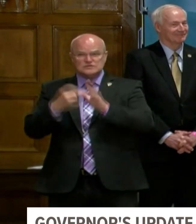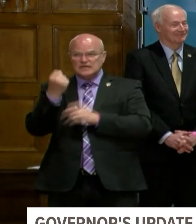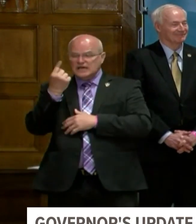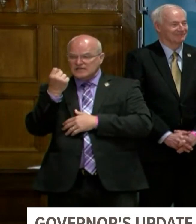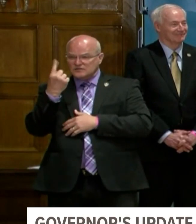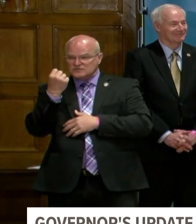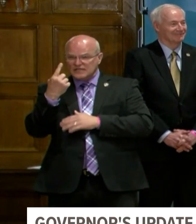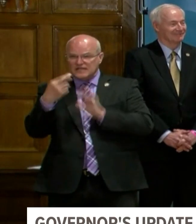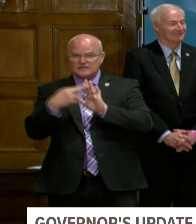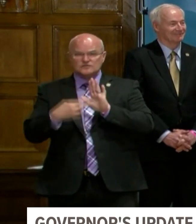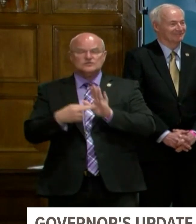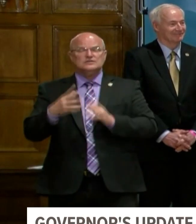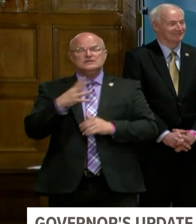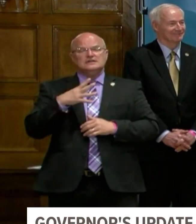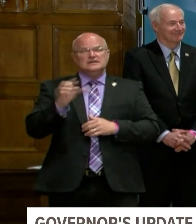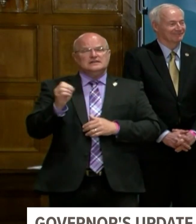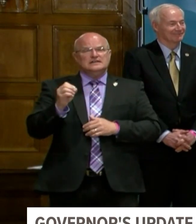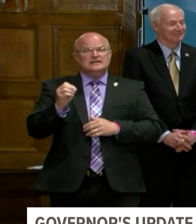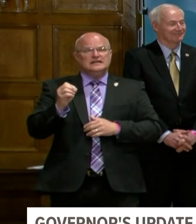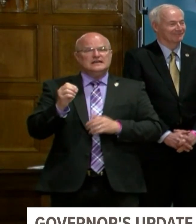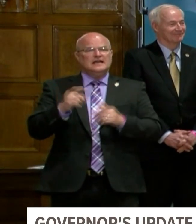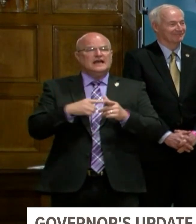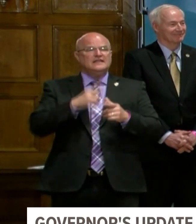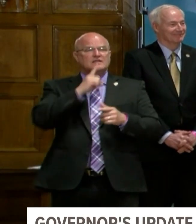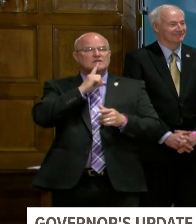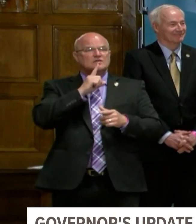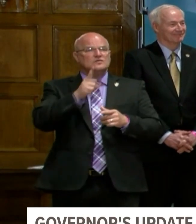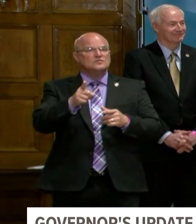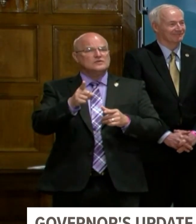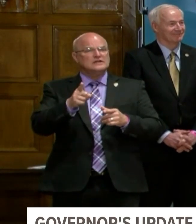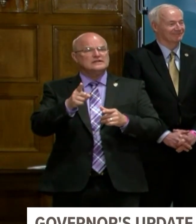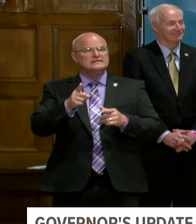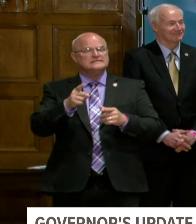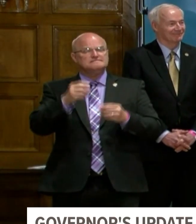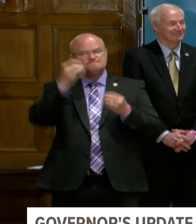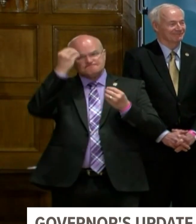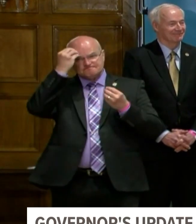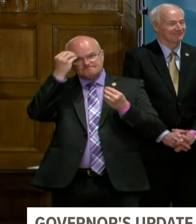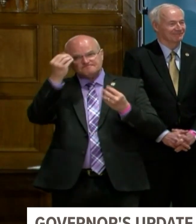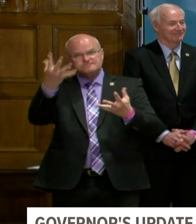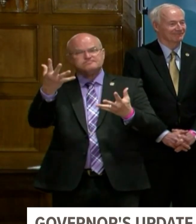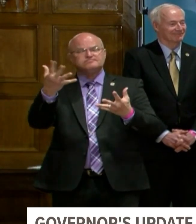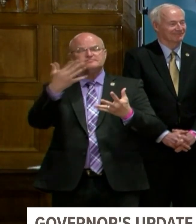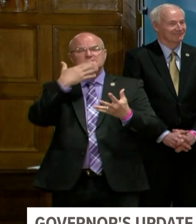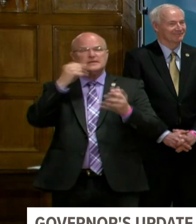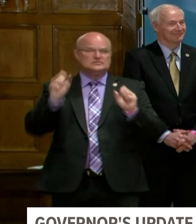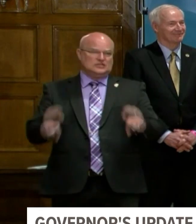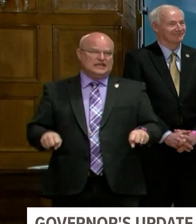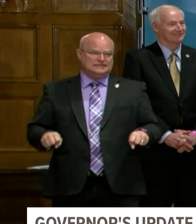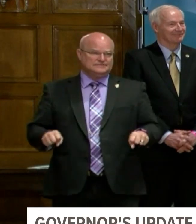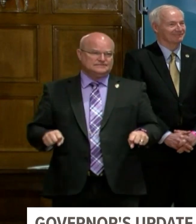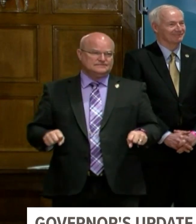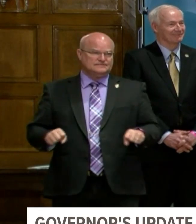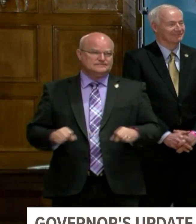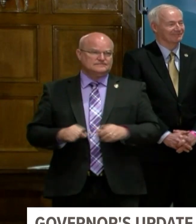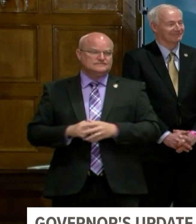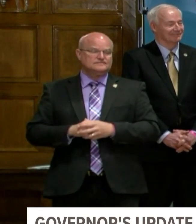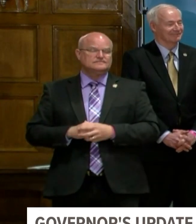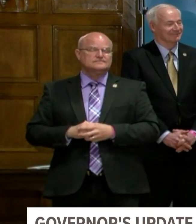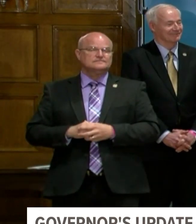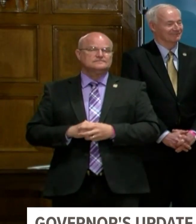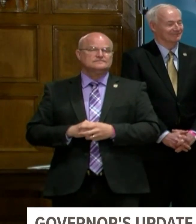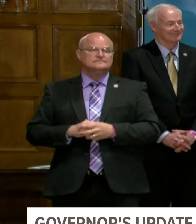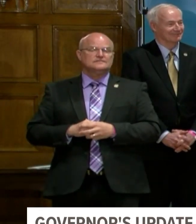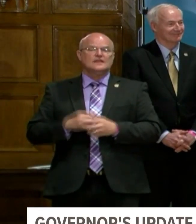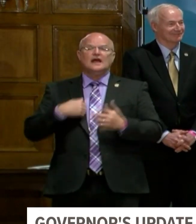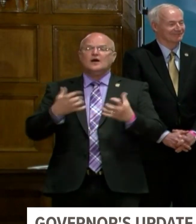understand them, and really sort of abide by them to the best of our abilities.